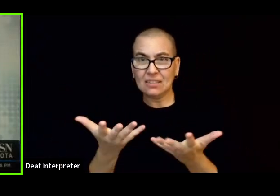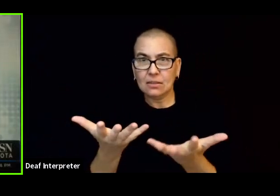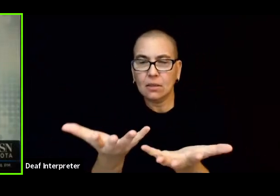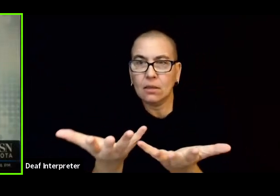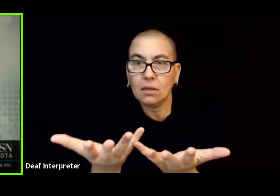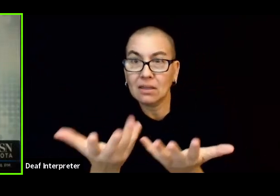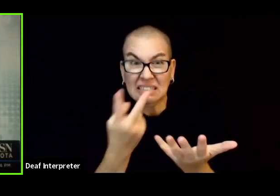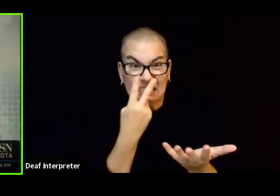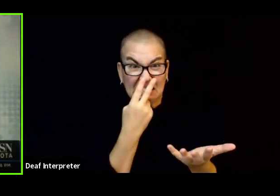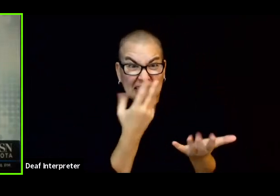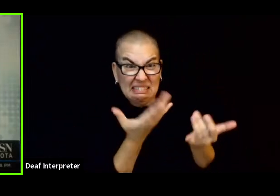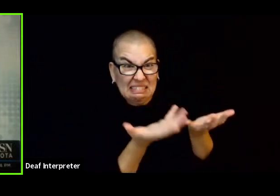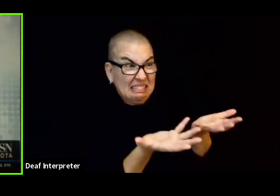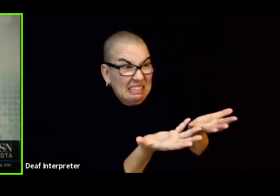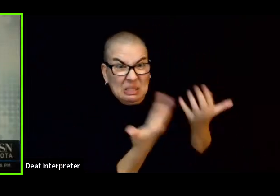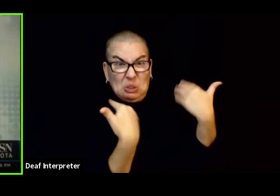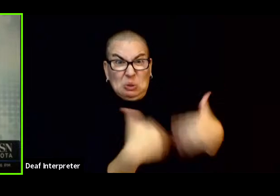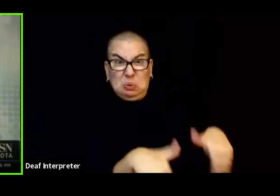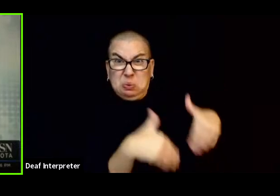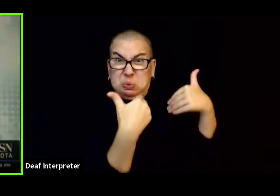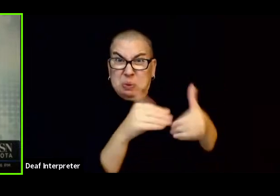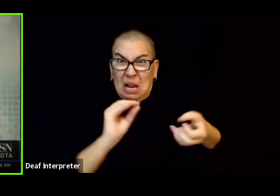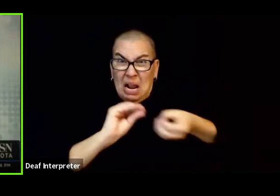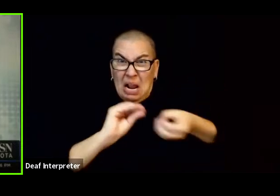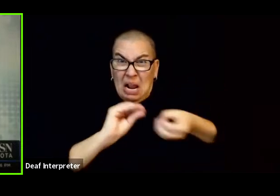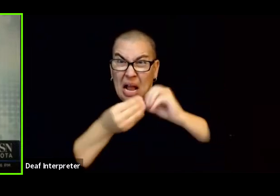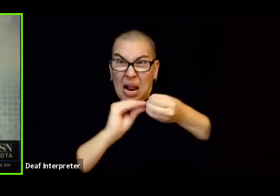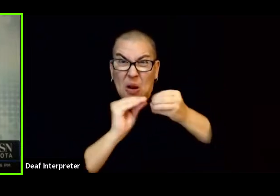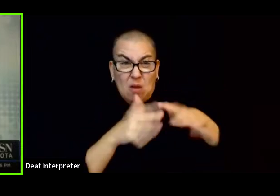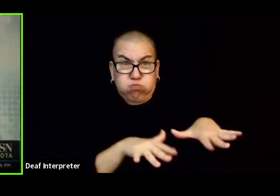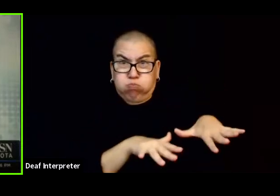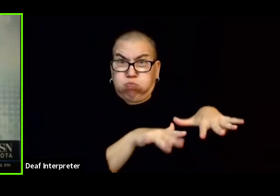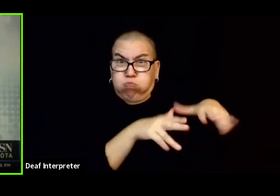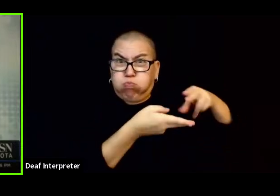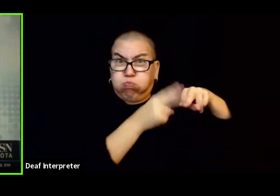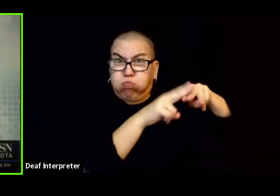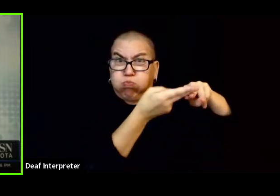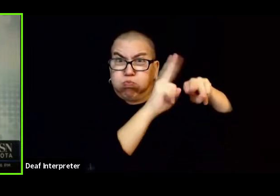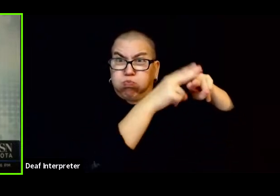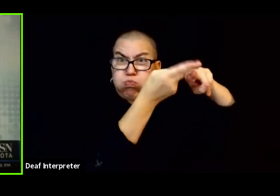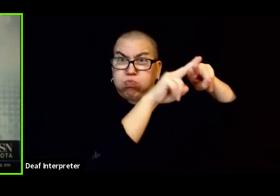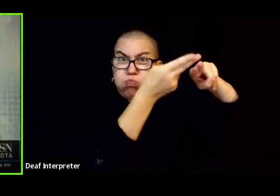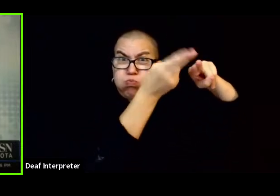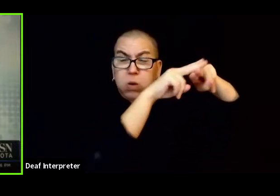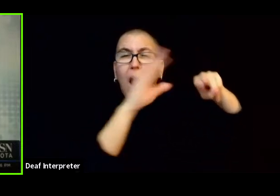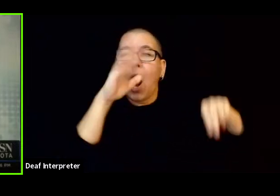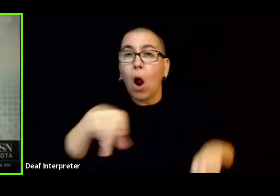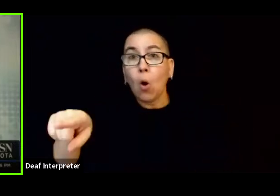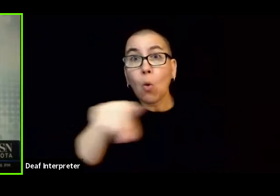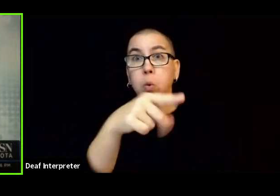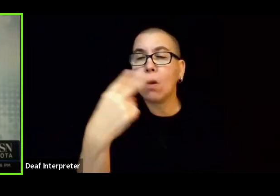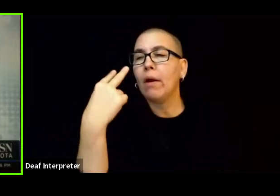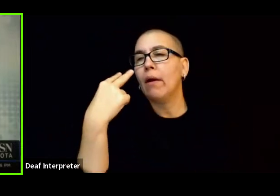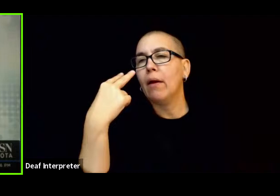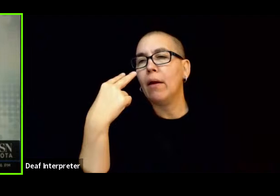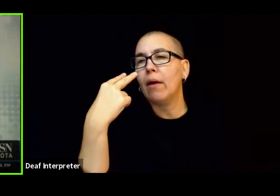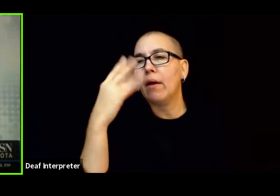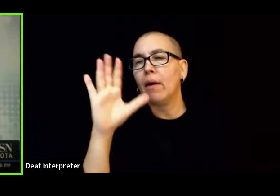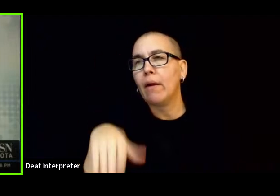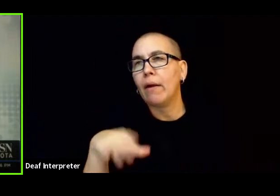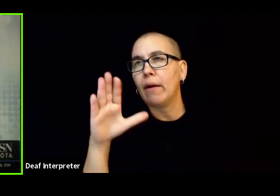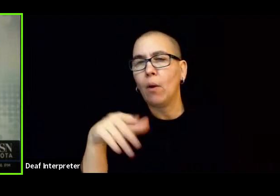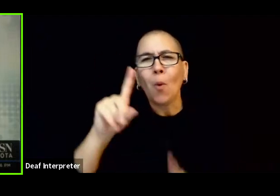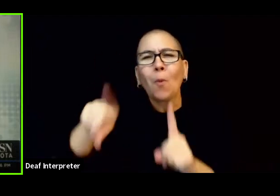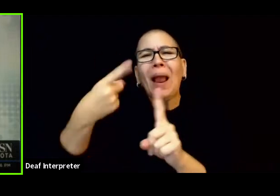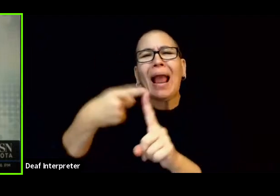of, people might have become a little numb to the numbers, that perhaps these rapid increases will catch attention, and folks will